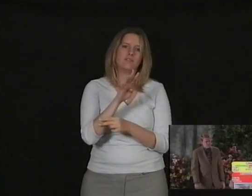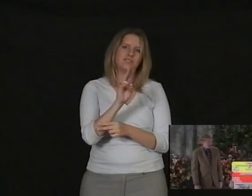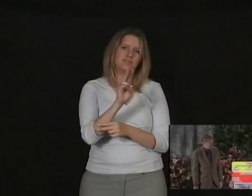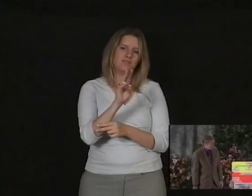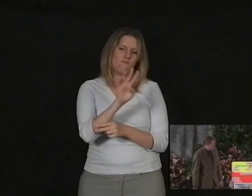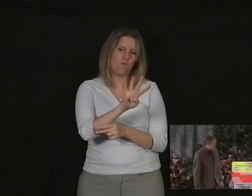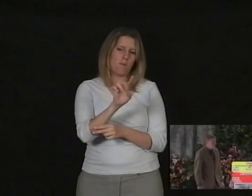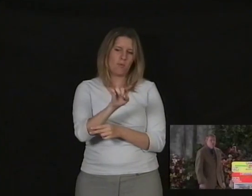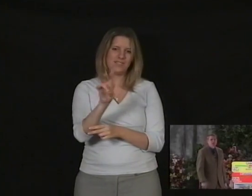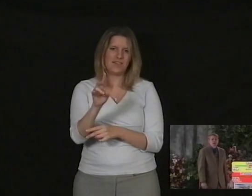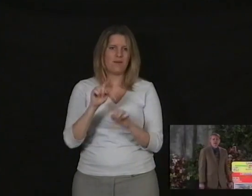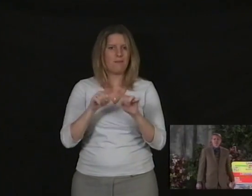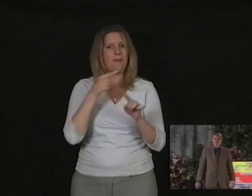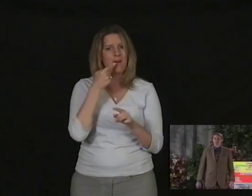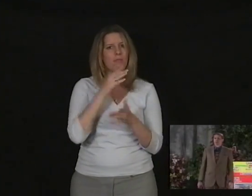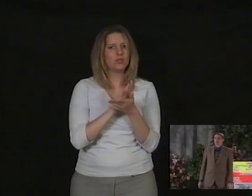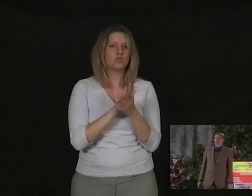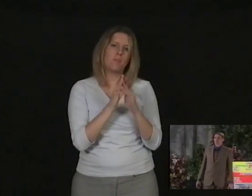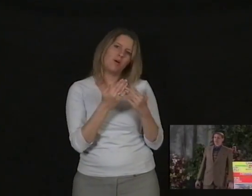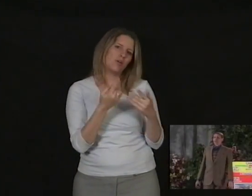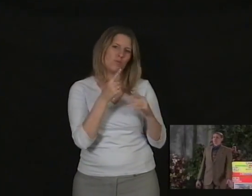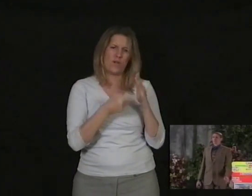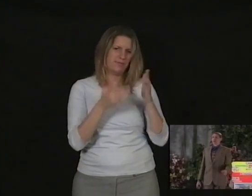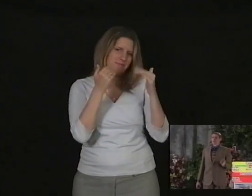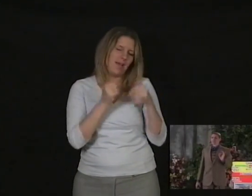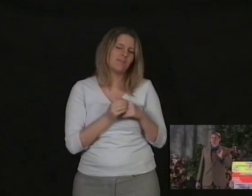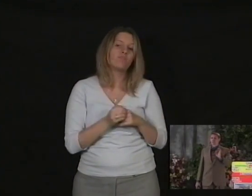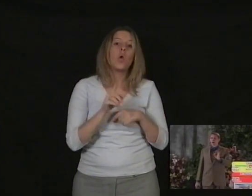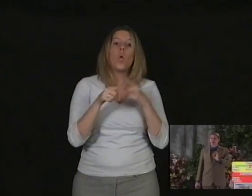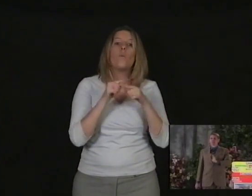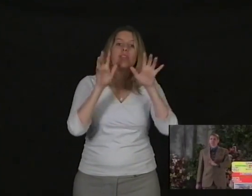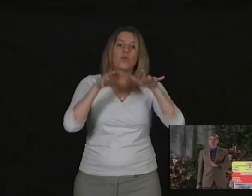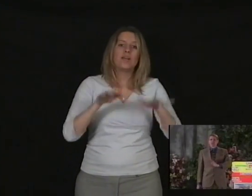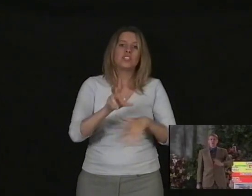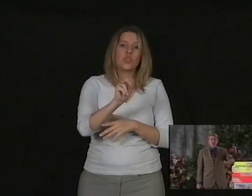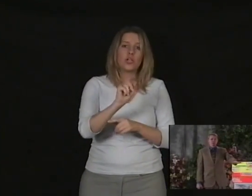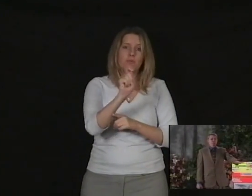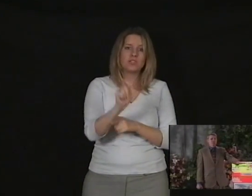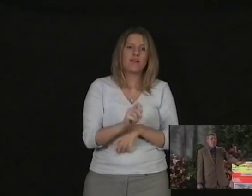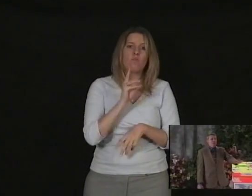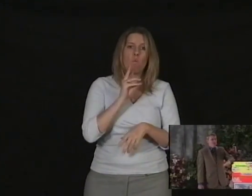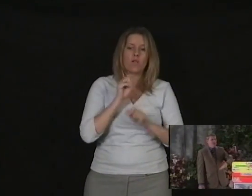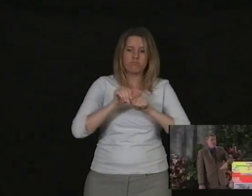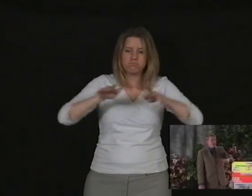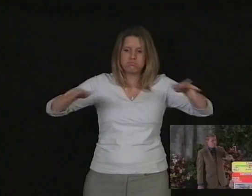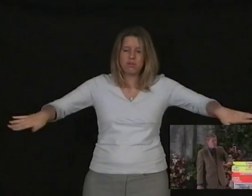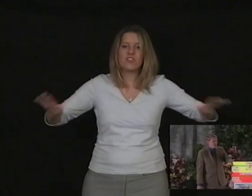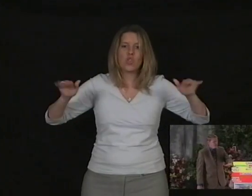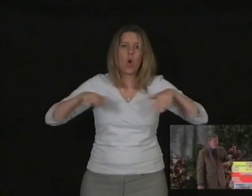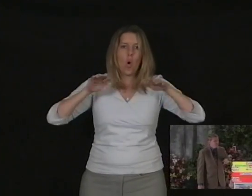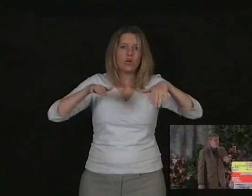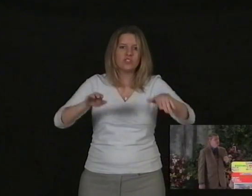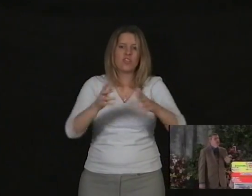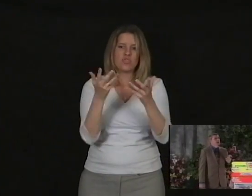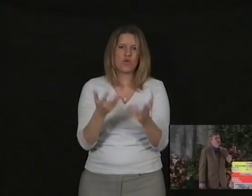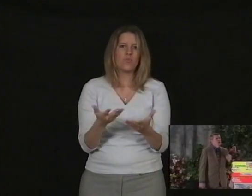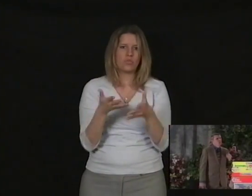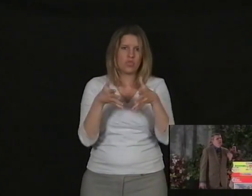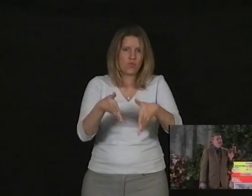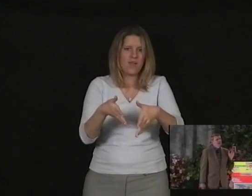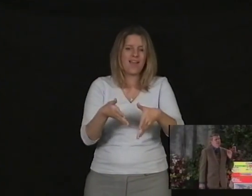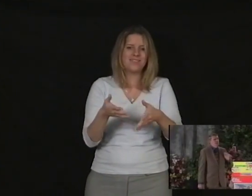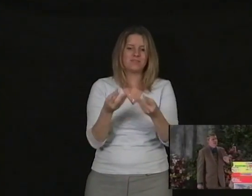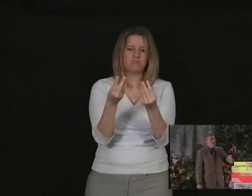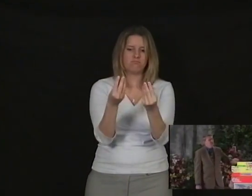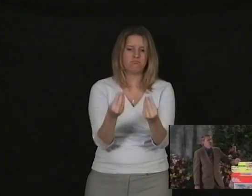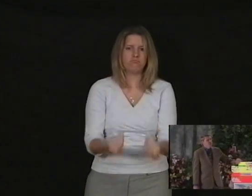textbook, what do you expect? Okay. When it rains, 30% of the water runs into the ocean. The rest evaporates or soaks into the ground.